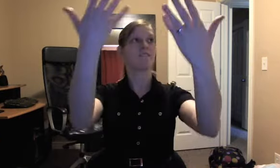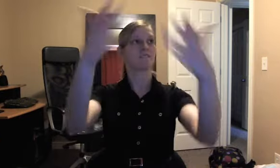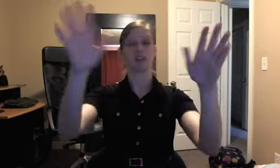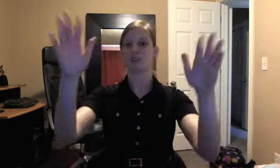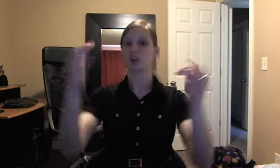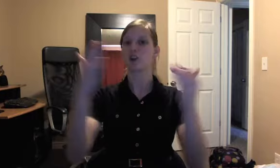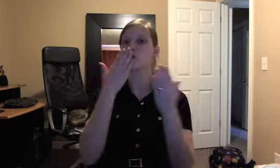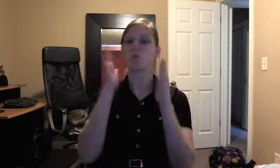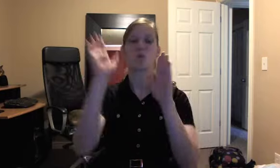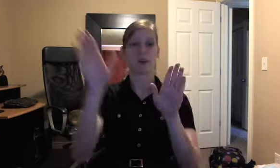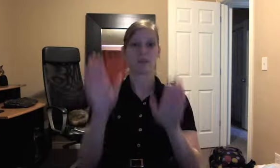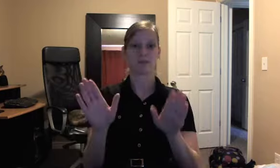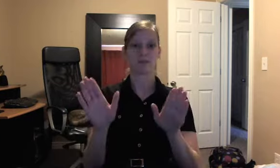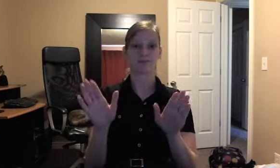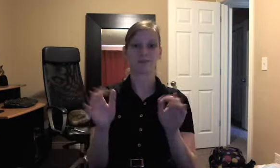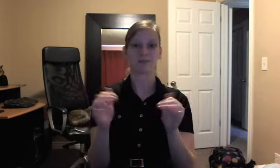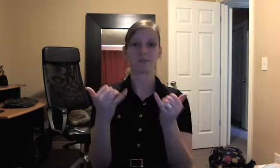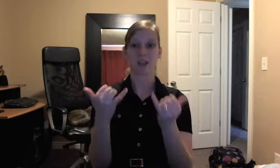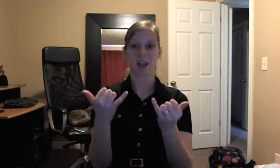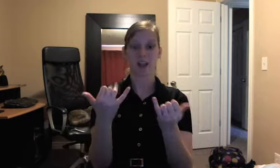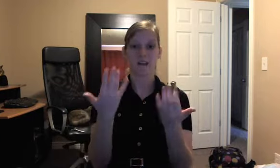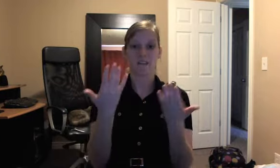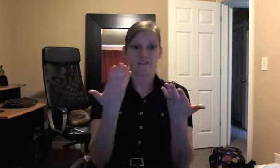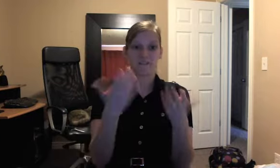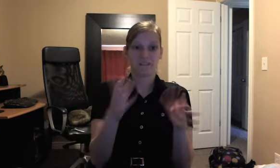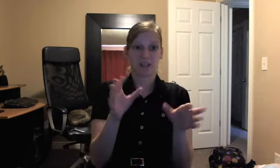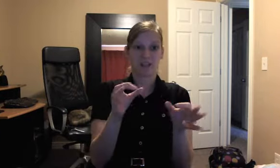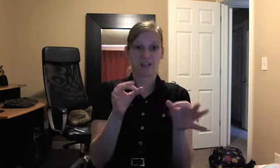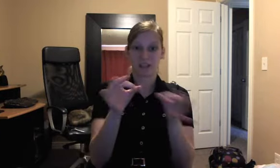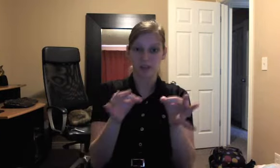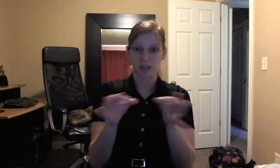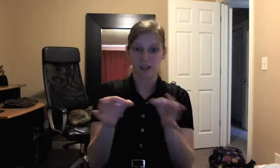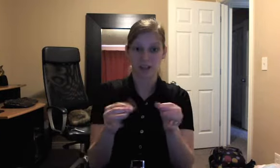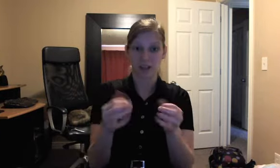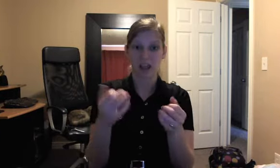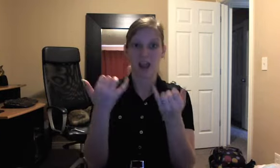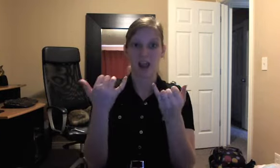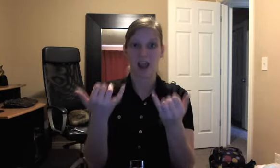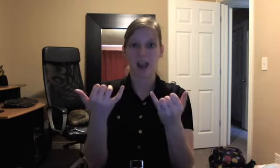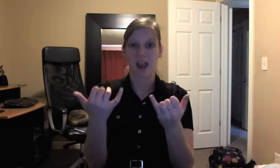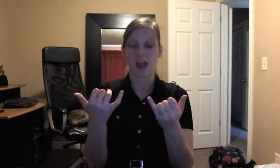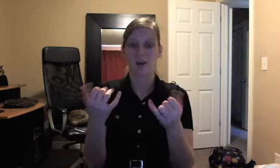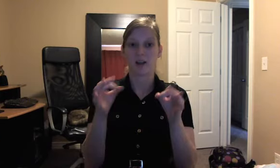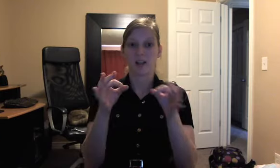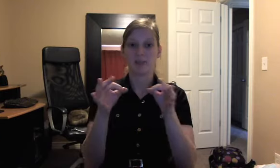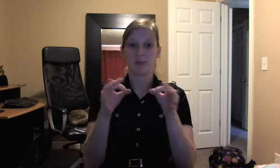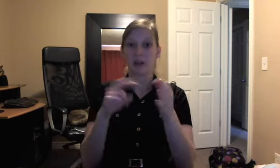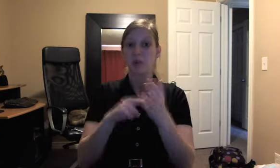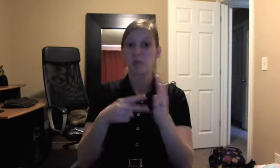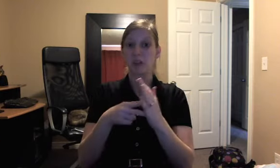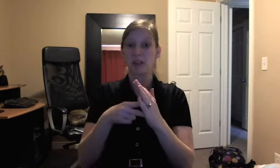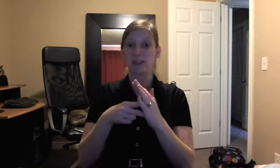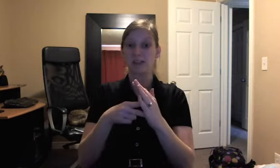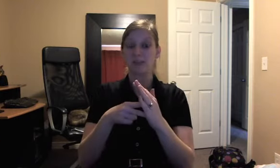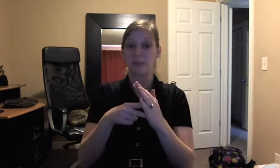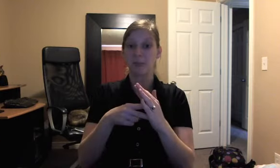it really stands for. It really stands for parentheses. Give me gestures, please. The P